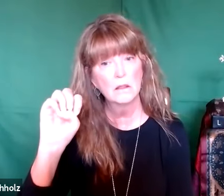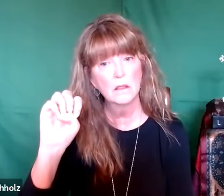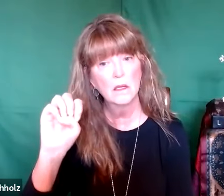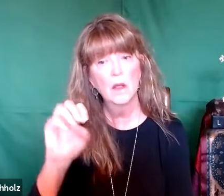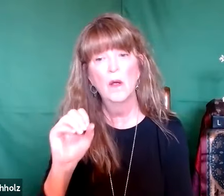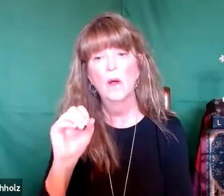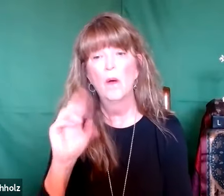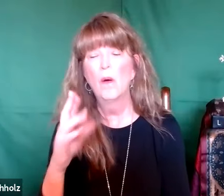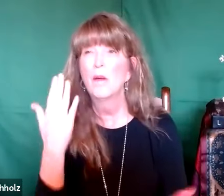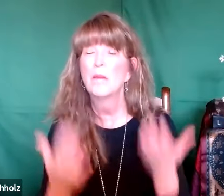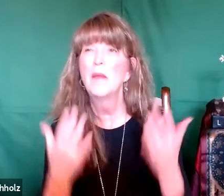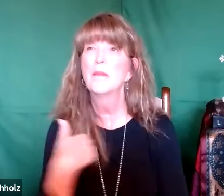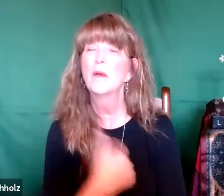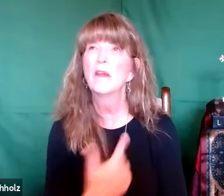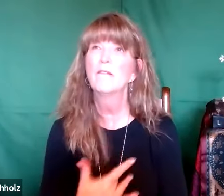We may have some prejudice,